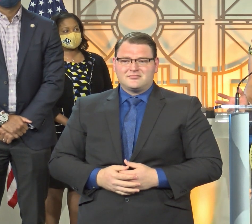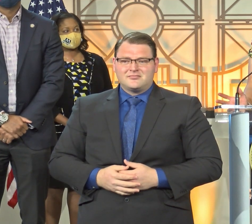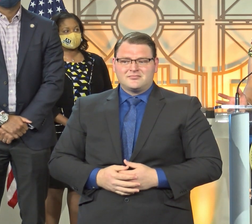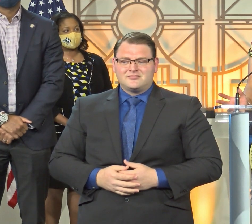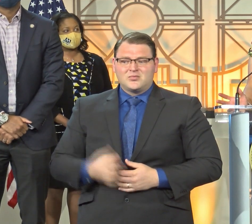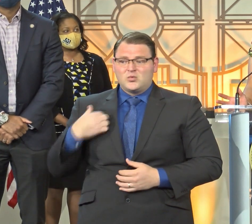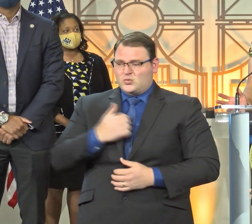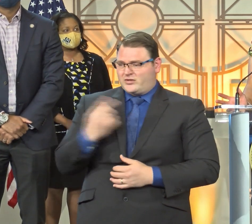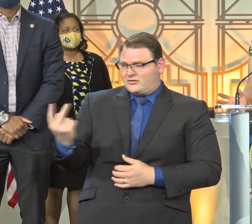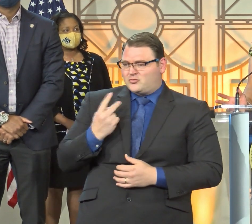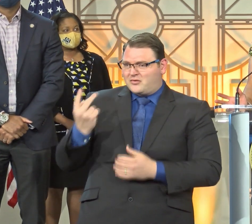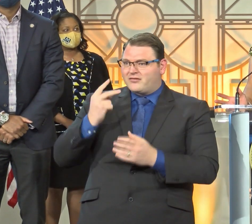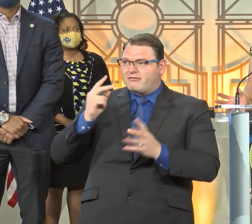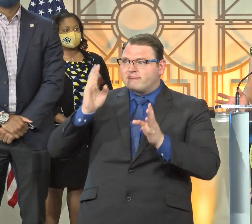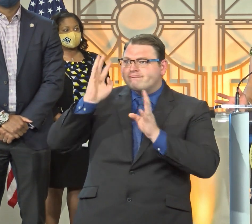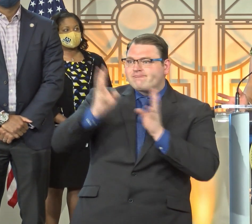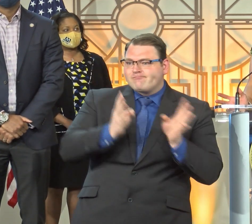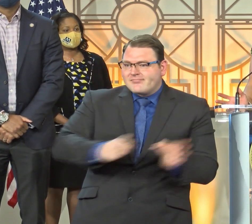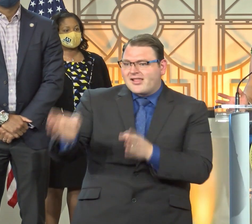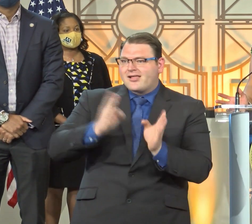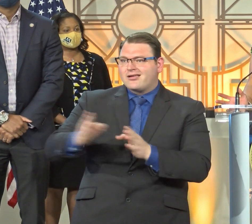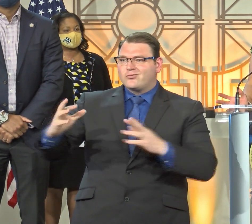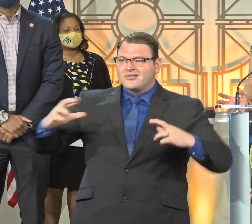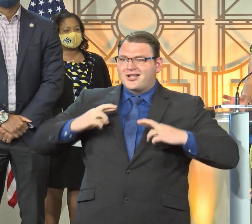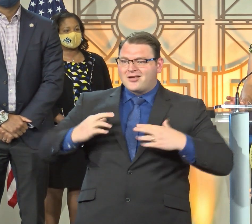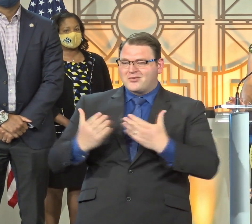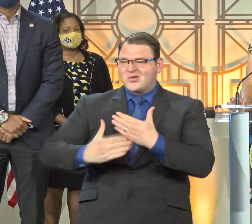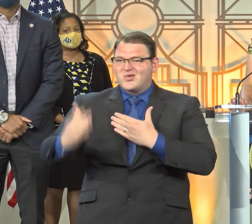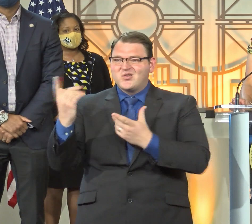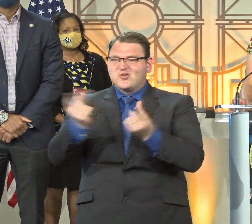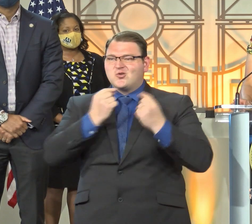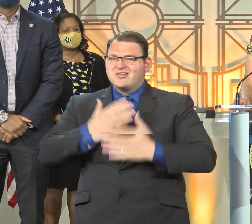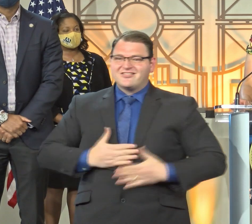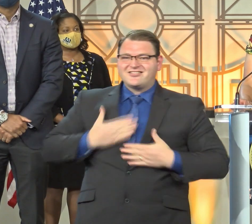I would try to push on by myself.